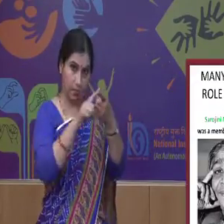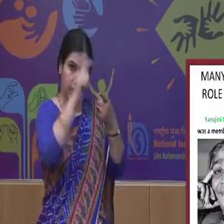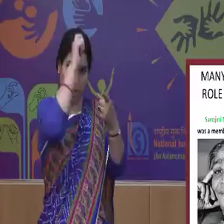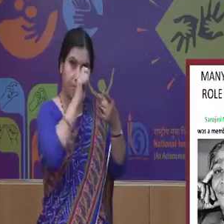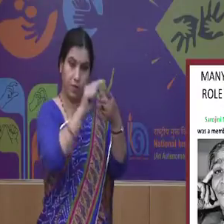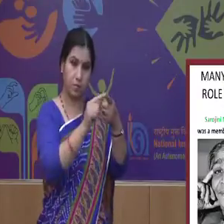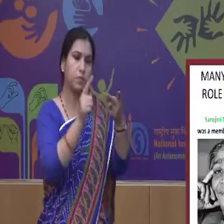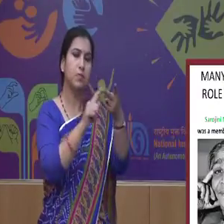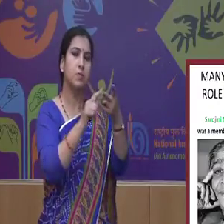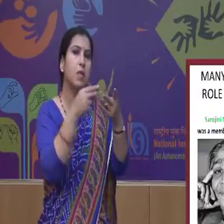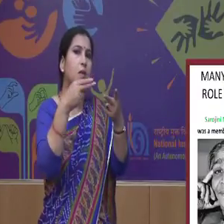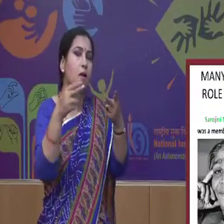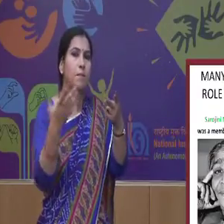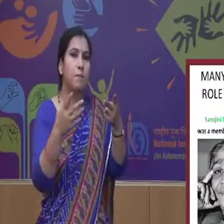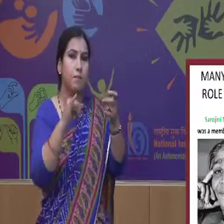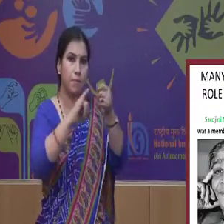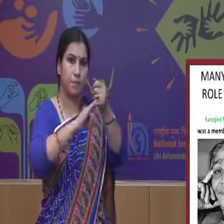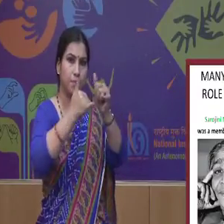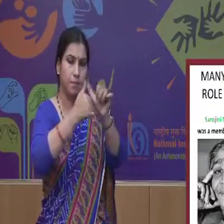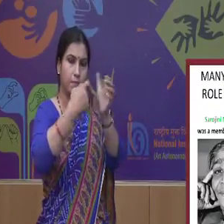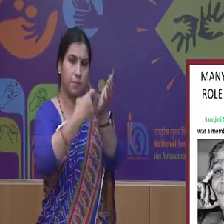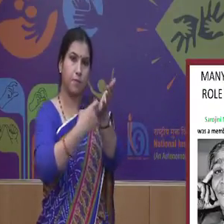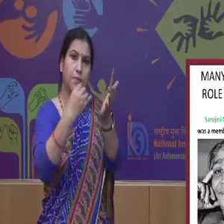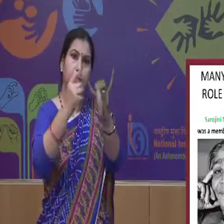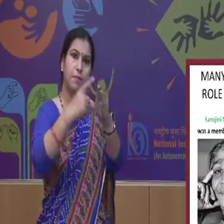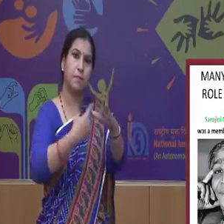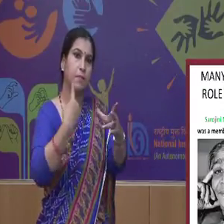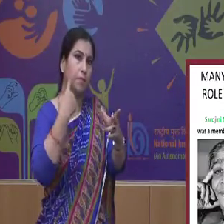another woman Sarojini Naidu,